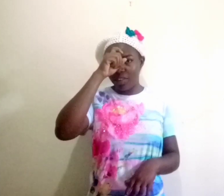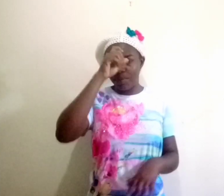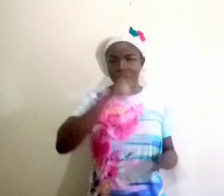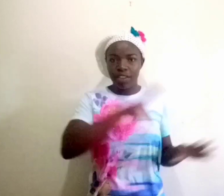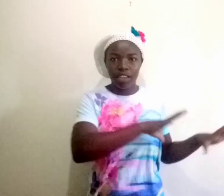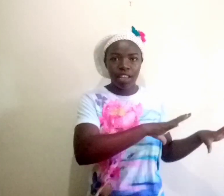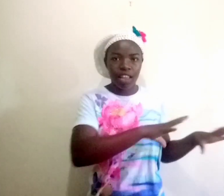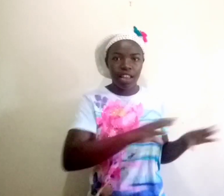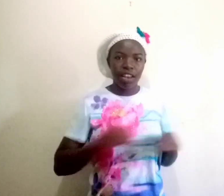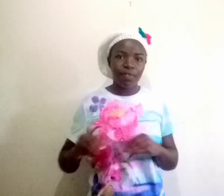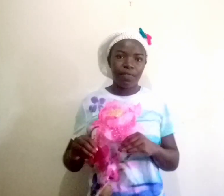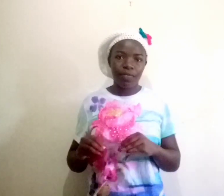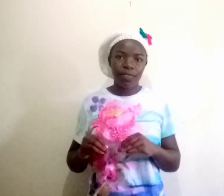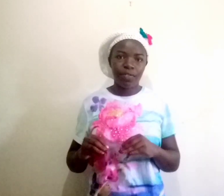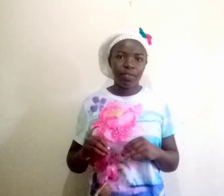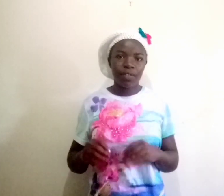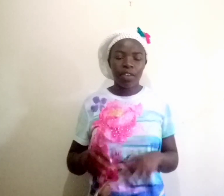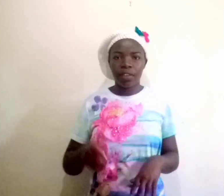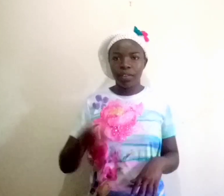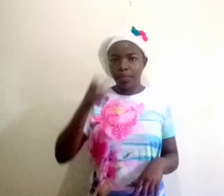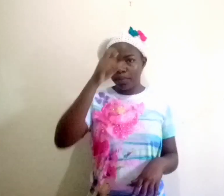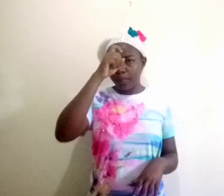Egypt, live,